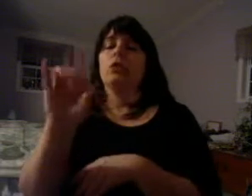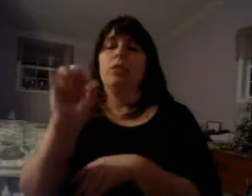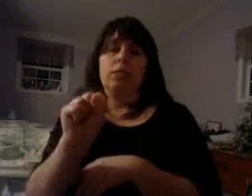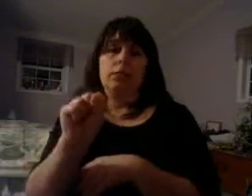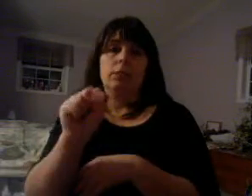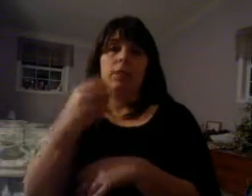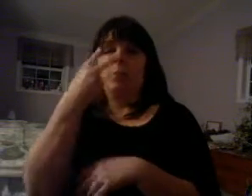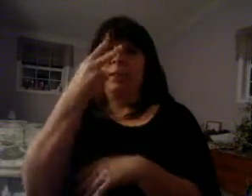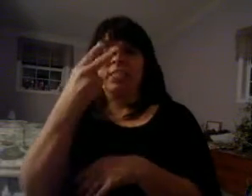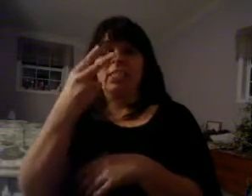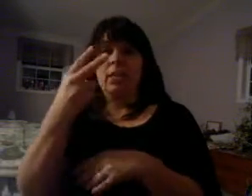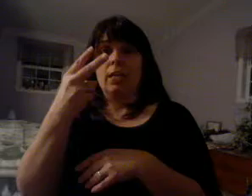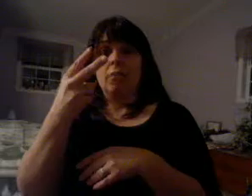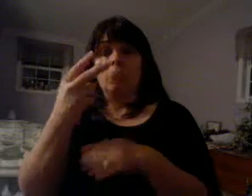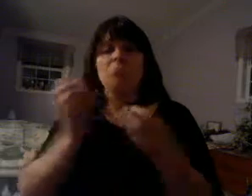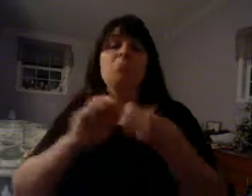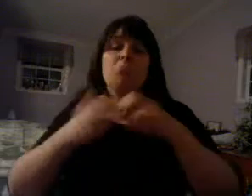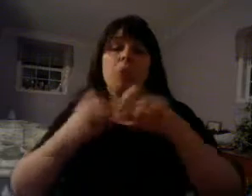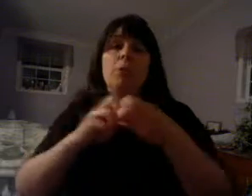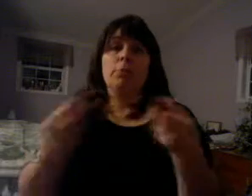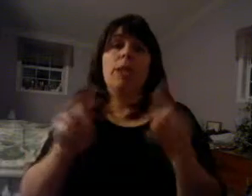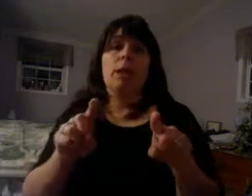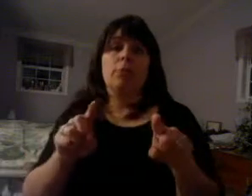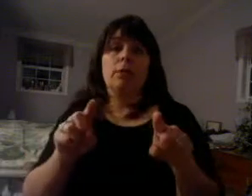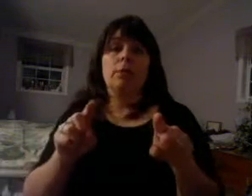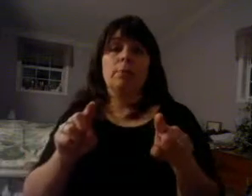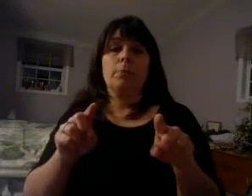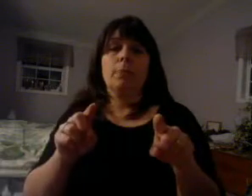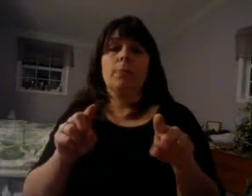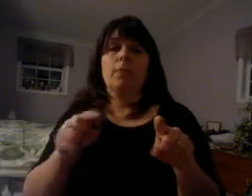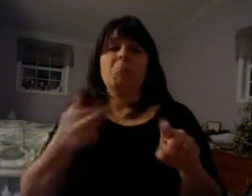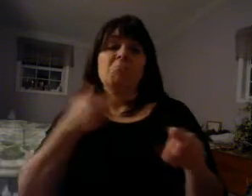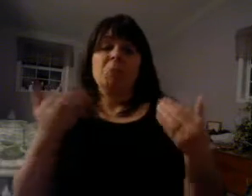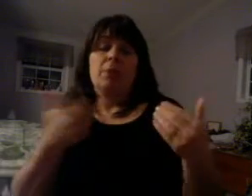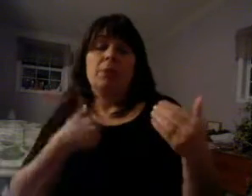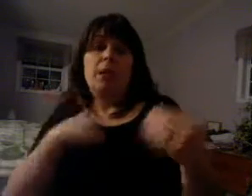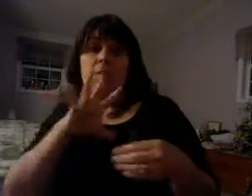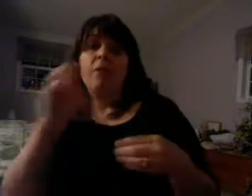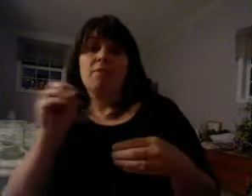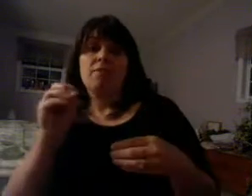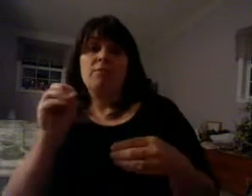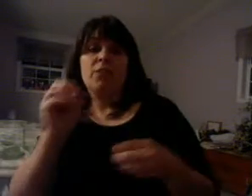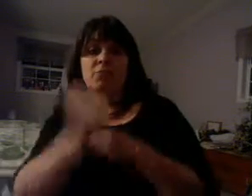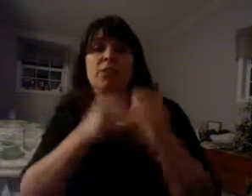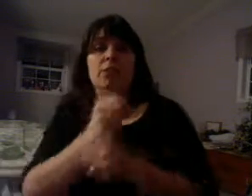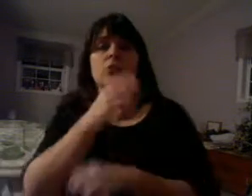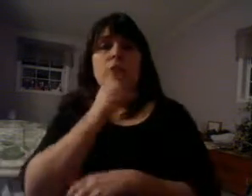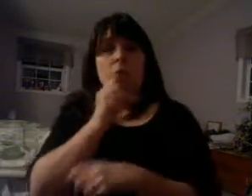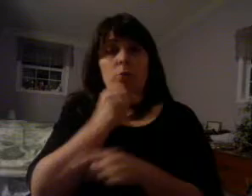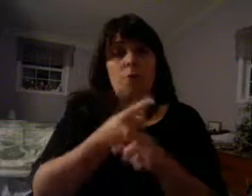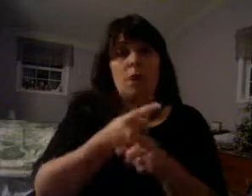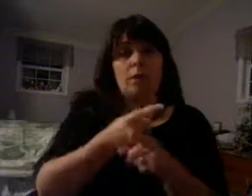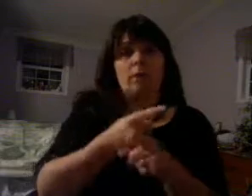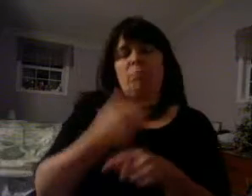coming. Among those, I'm 50 years old. I don't look it, do I? See, I can say that to a class, and the class has to agree